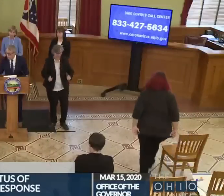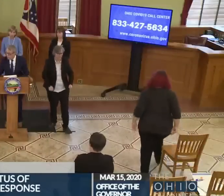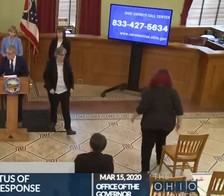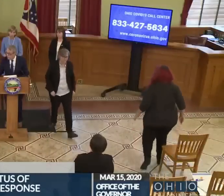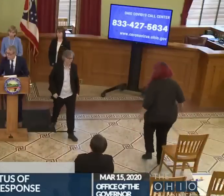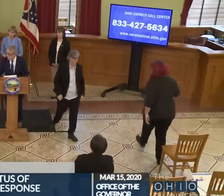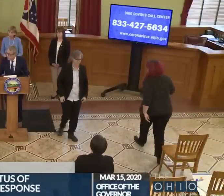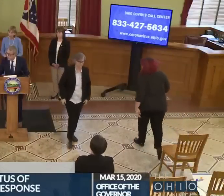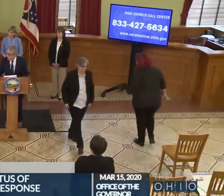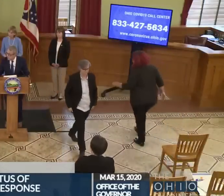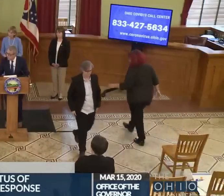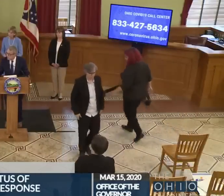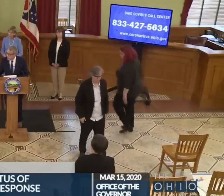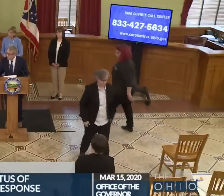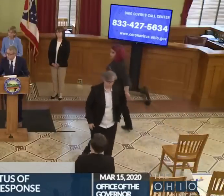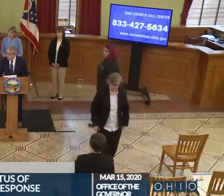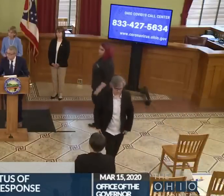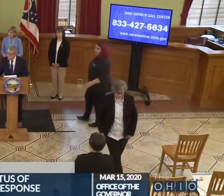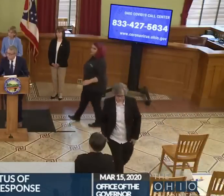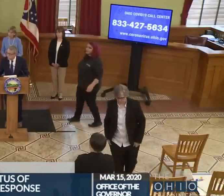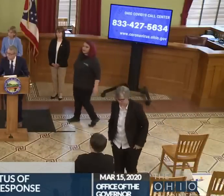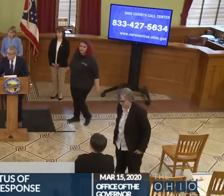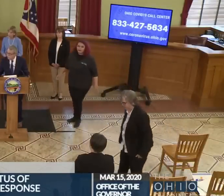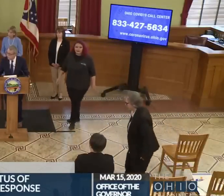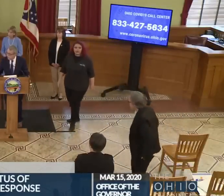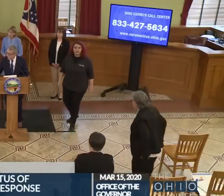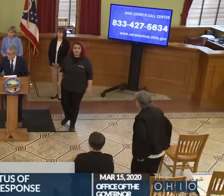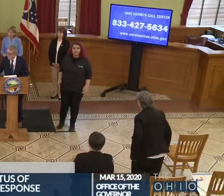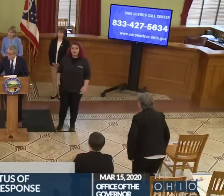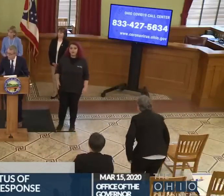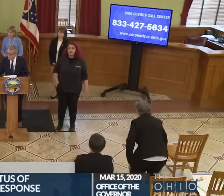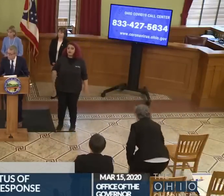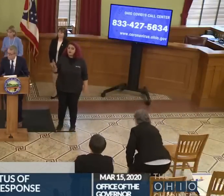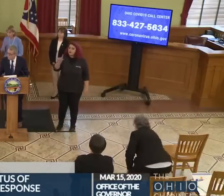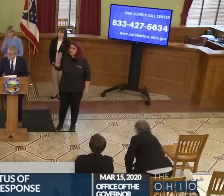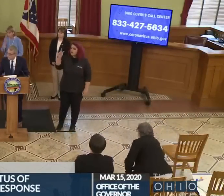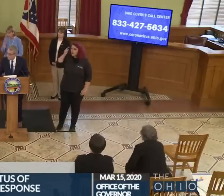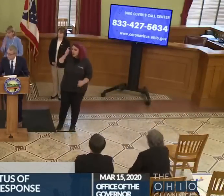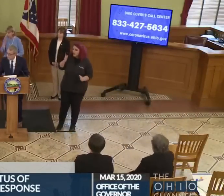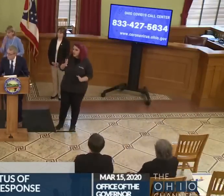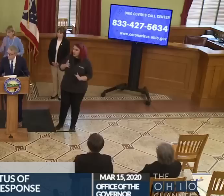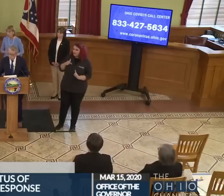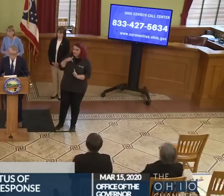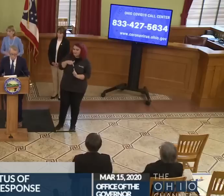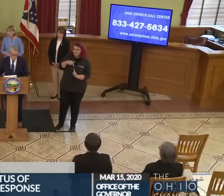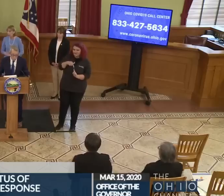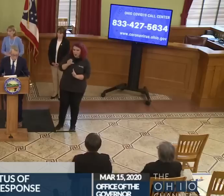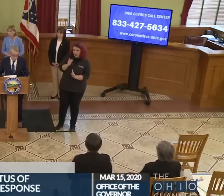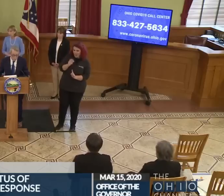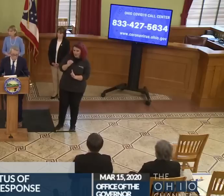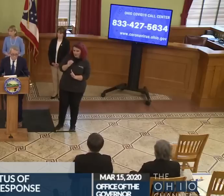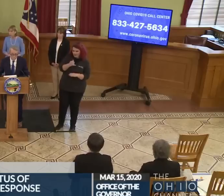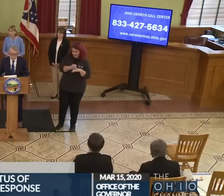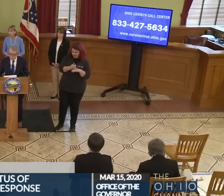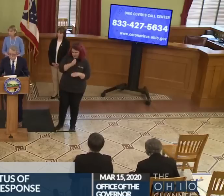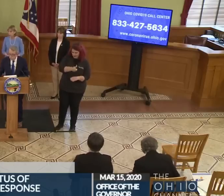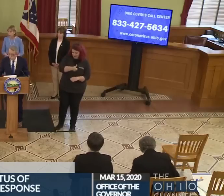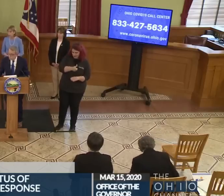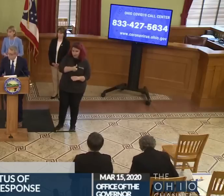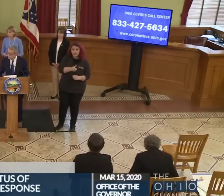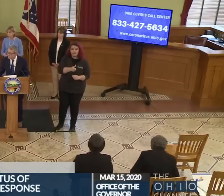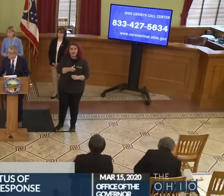John will, and Dr. Acton would as well. Governor, Ohio's not an island. What are you seeing